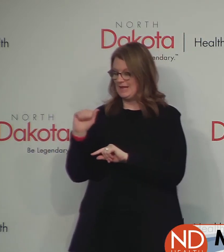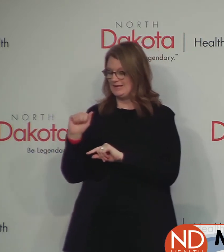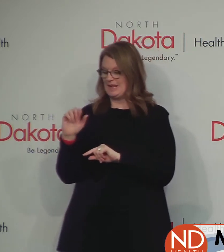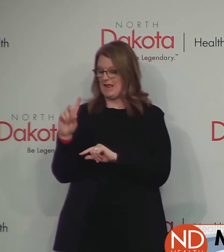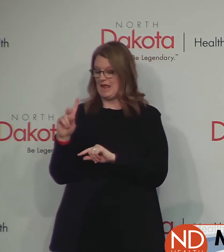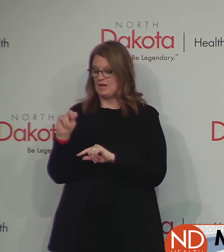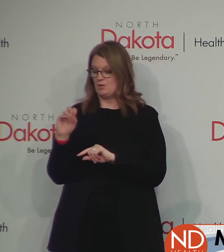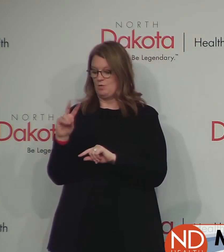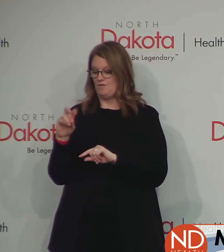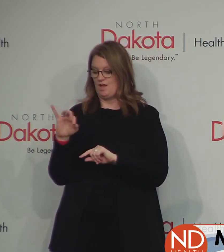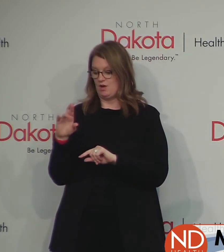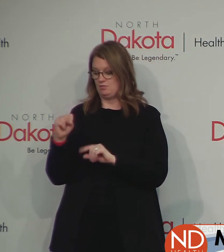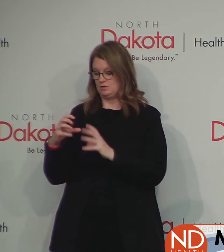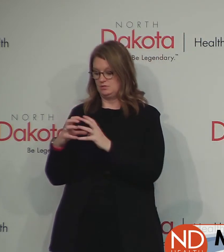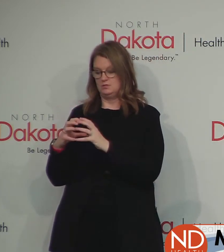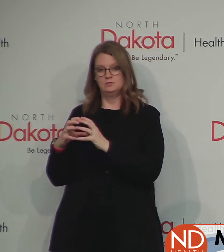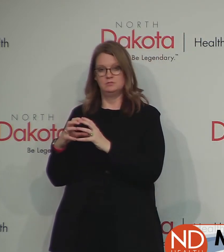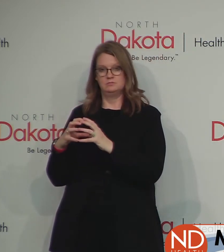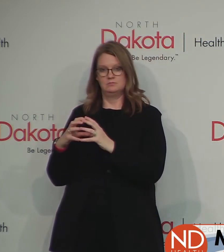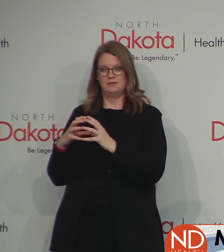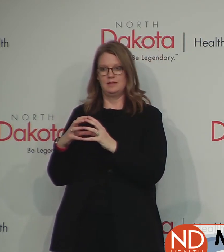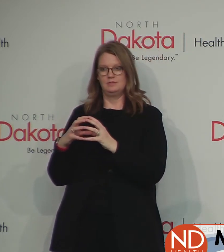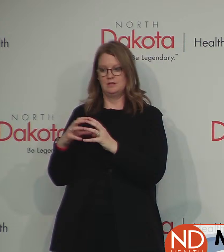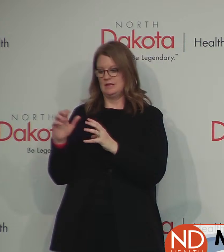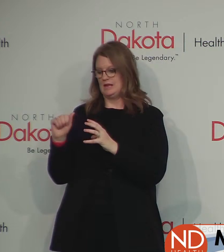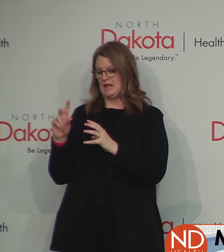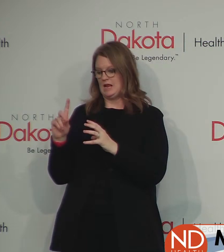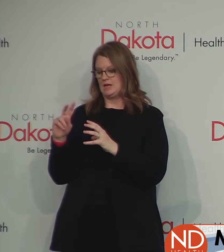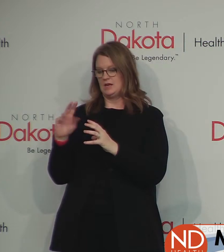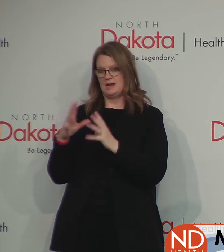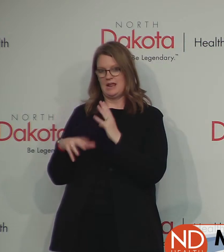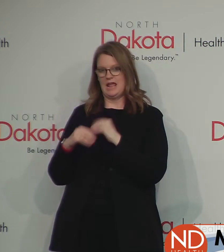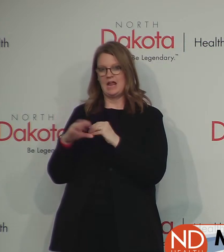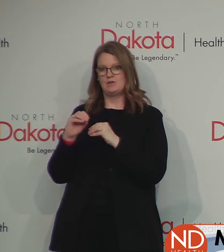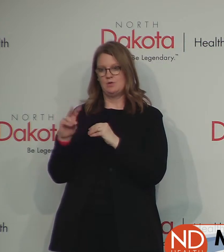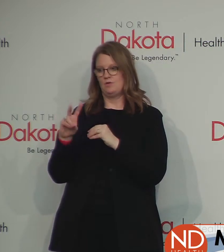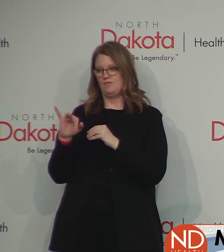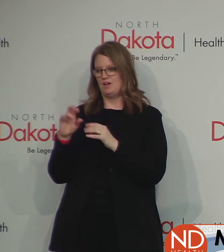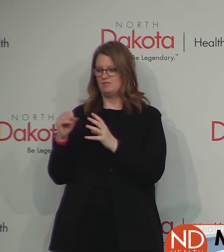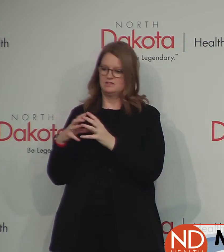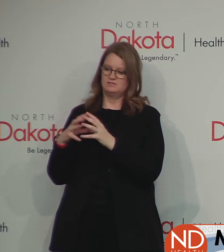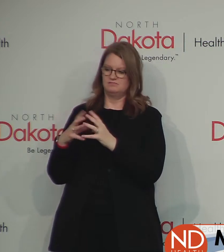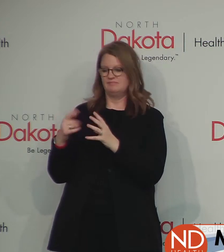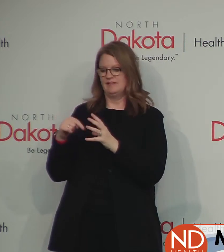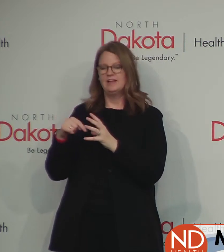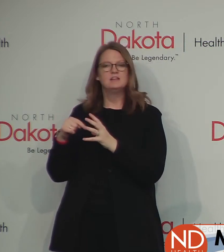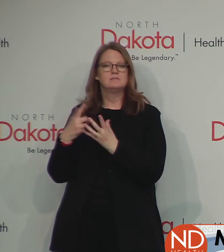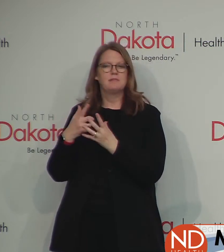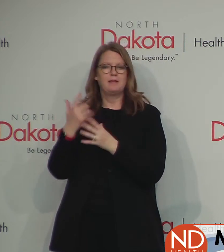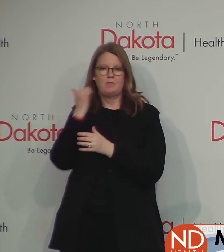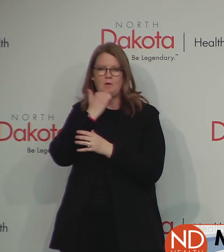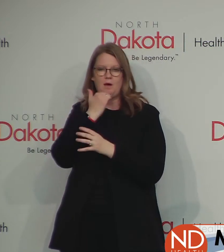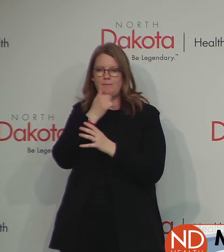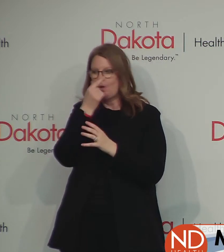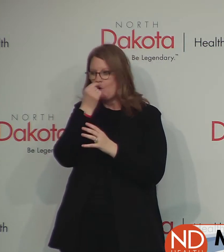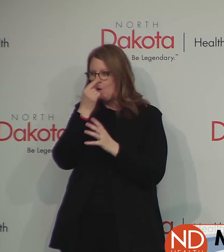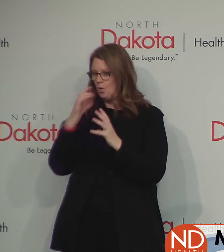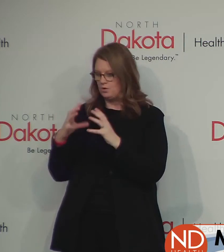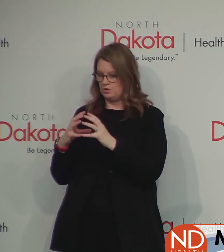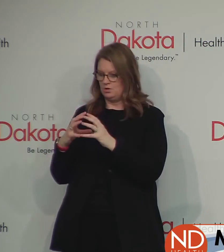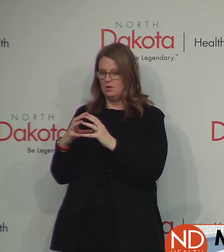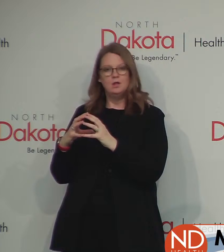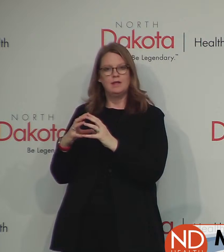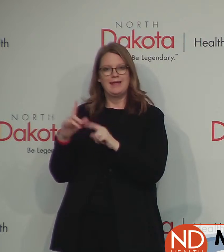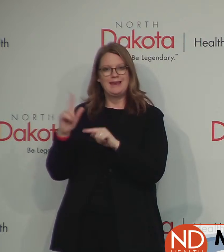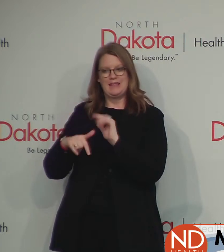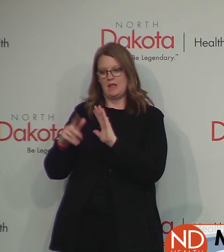adenovirus that can't cause adenovirus. So adenovirus causes like common colds and illnesses. It's unable